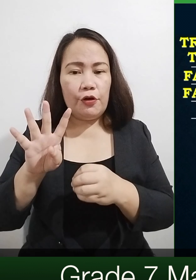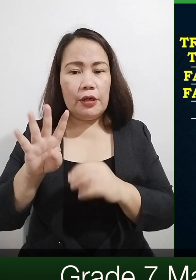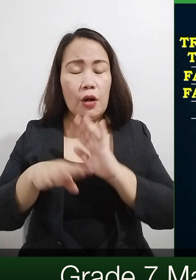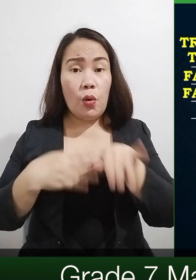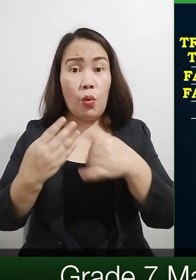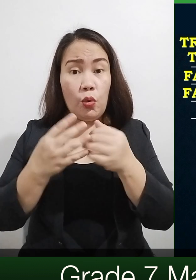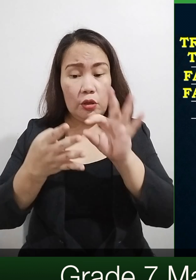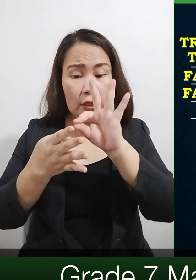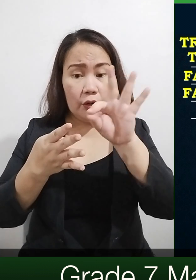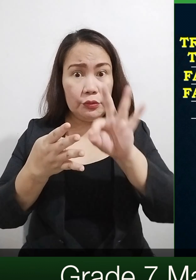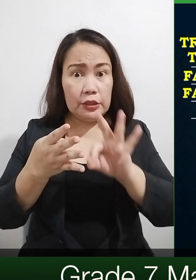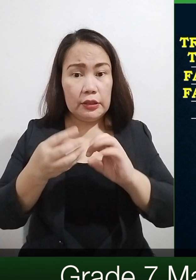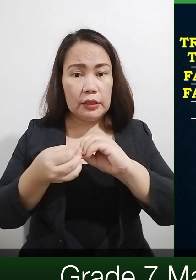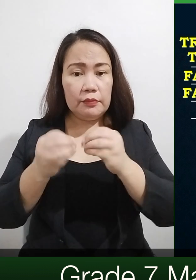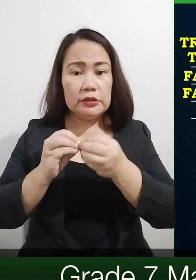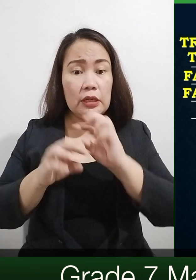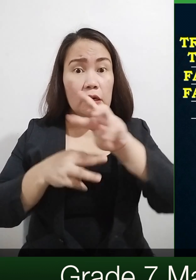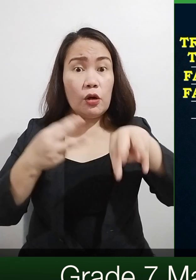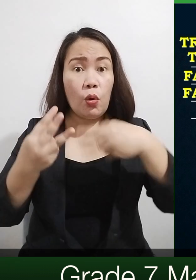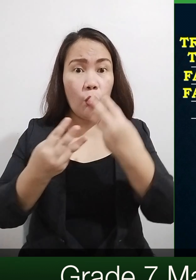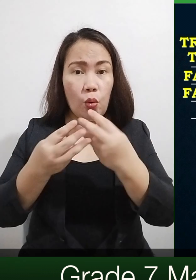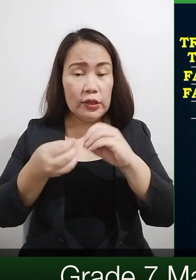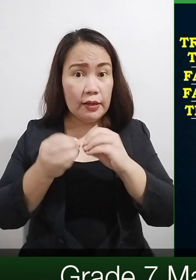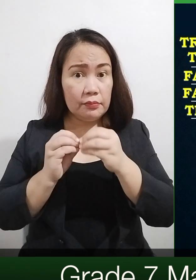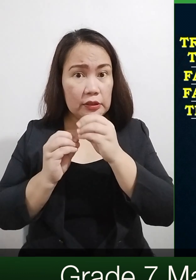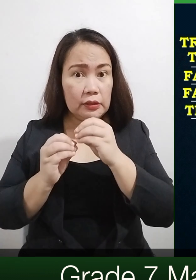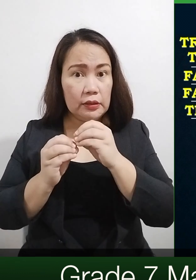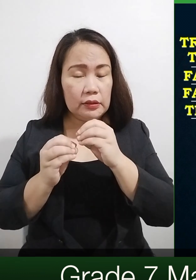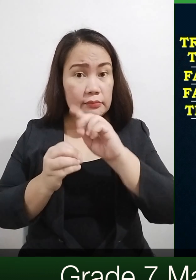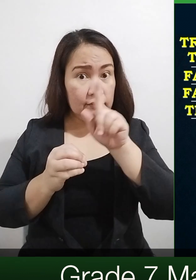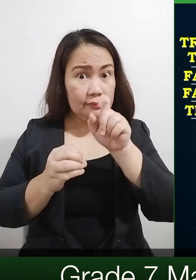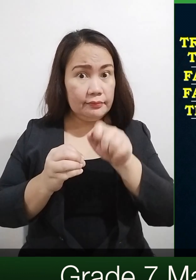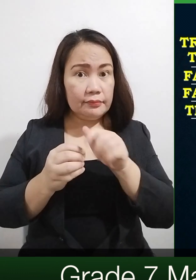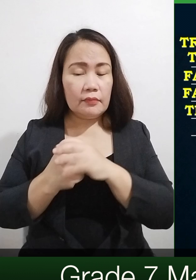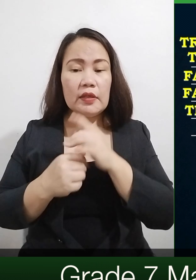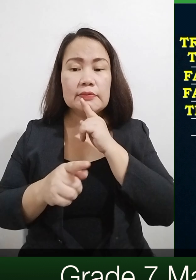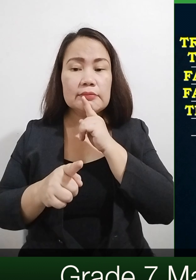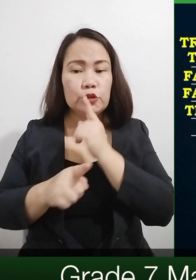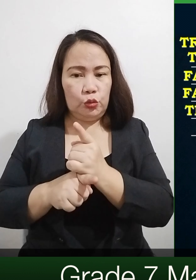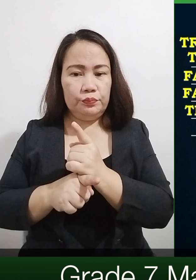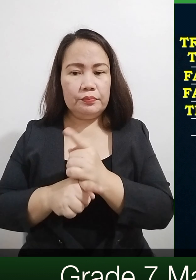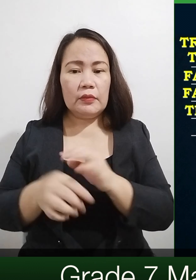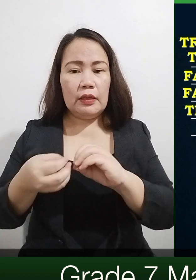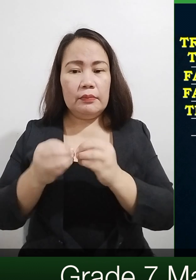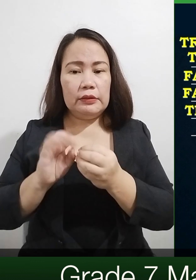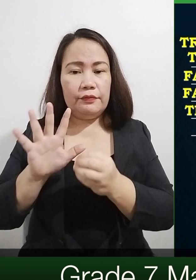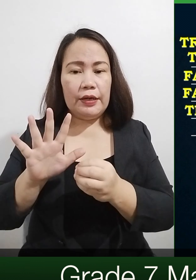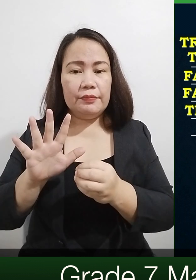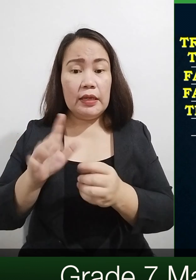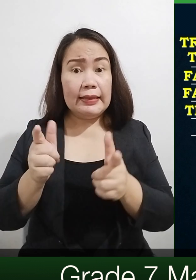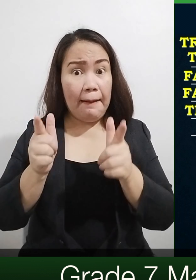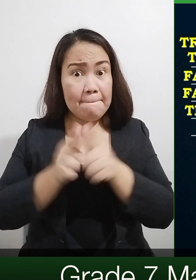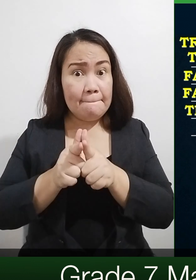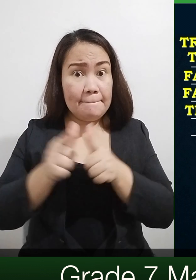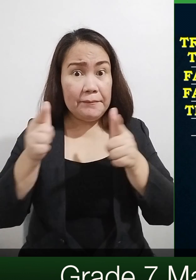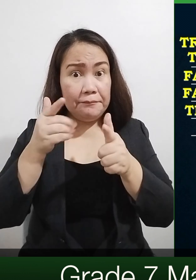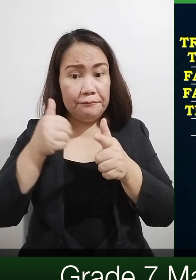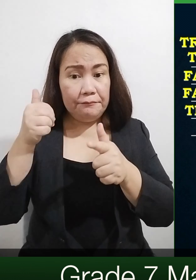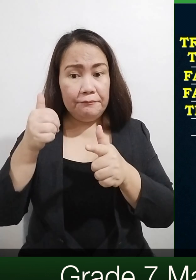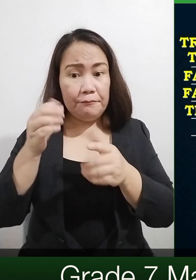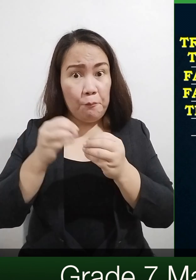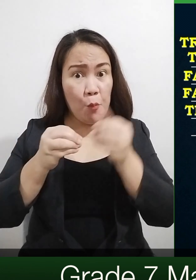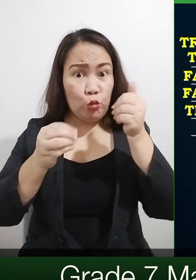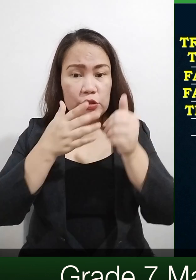all counting numbers are whole numbers. That is true Number 5, the largest